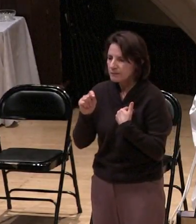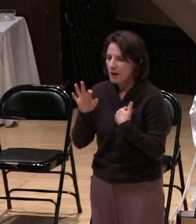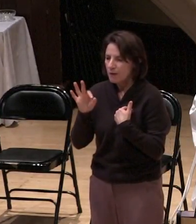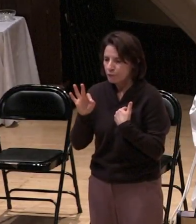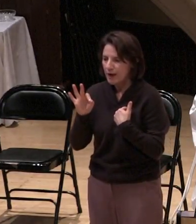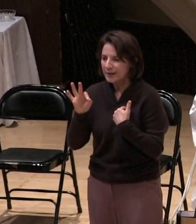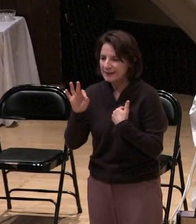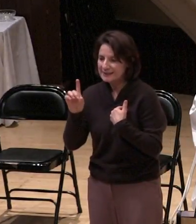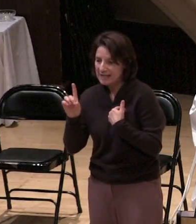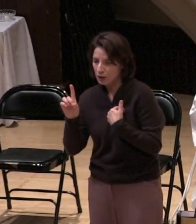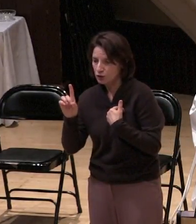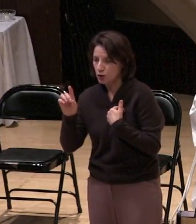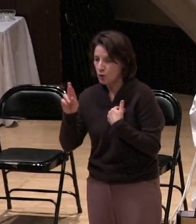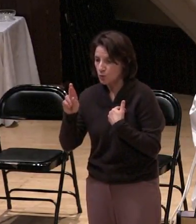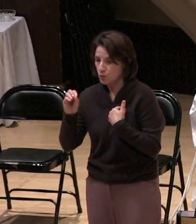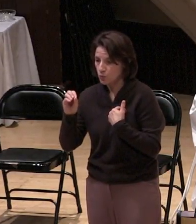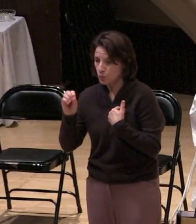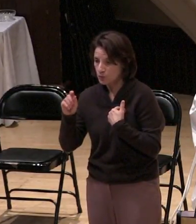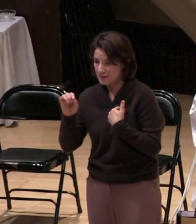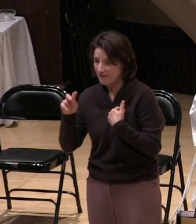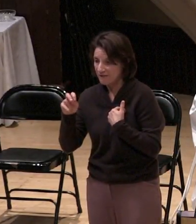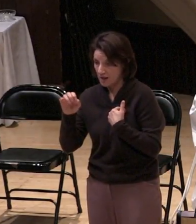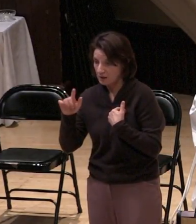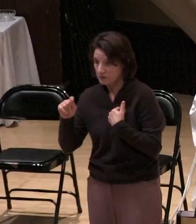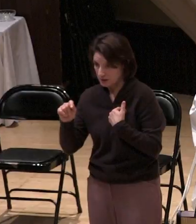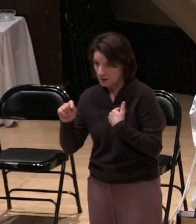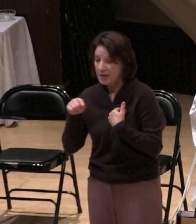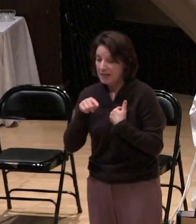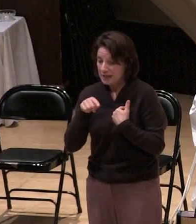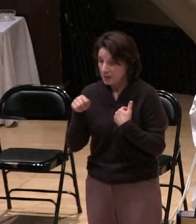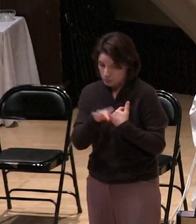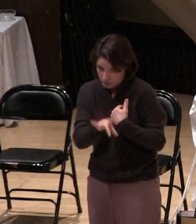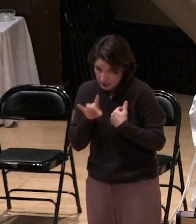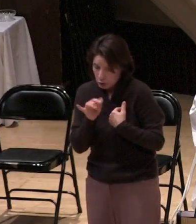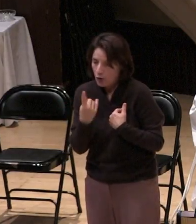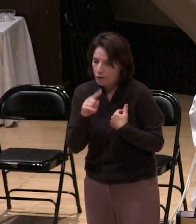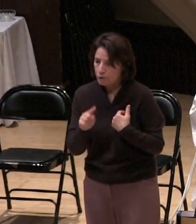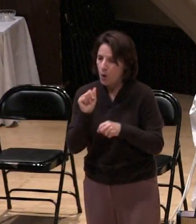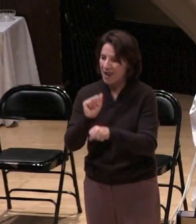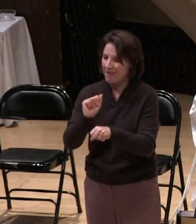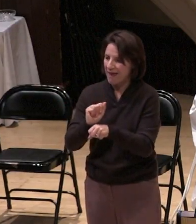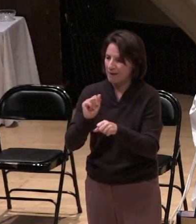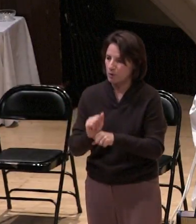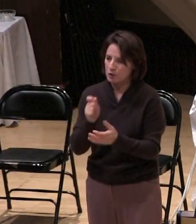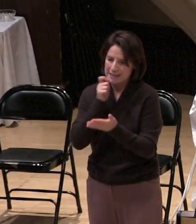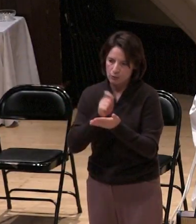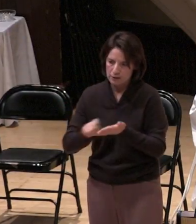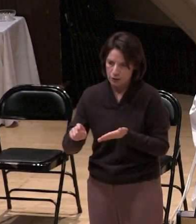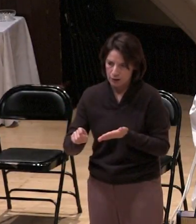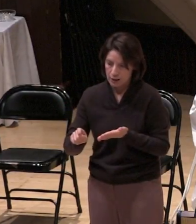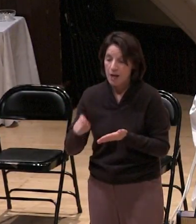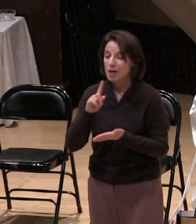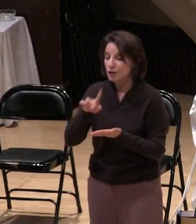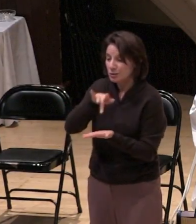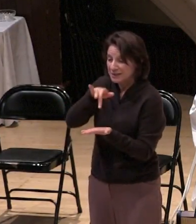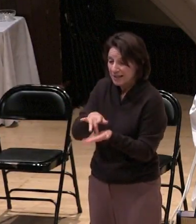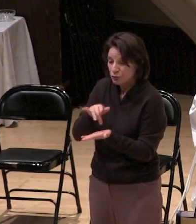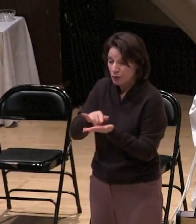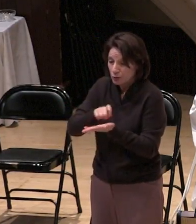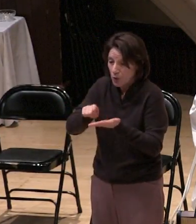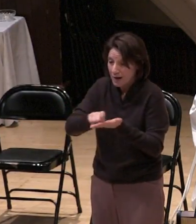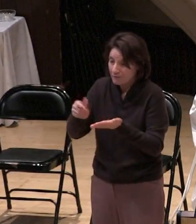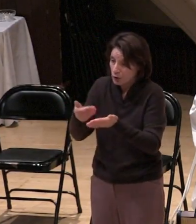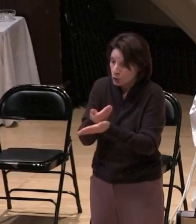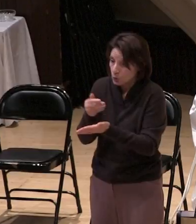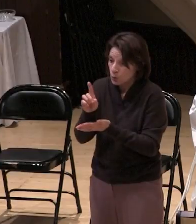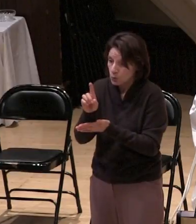Franklin Delano Roosevelt. She was his labor secretary at his insistence. She was central to writing the New Deal. She wrote the